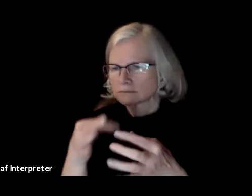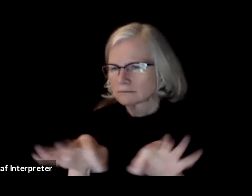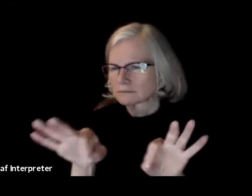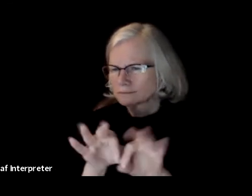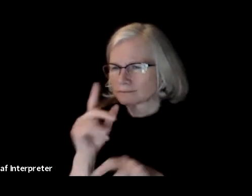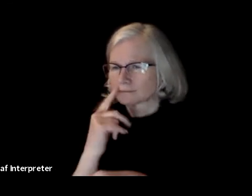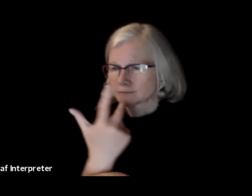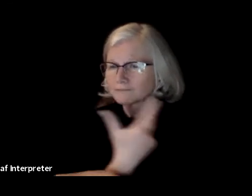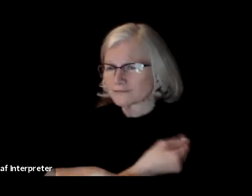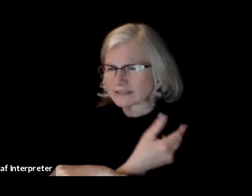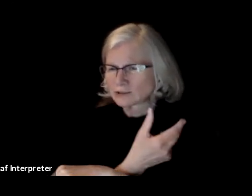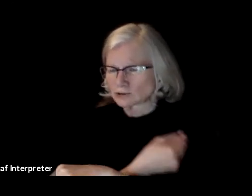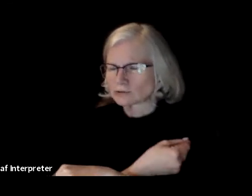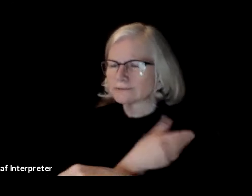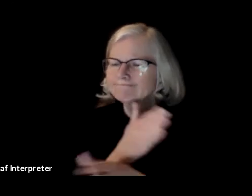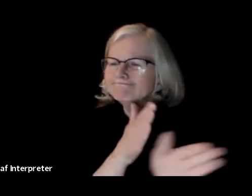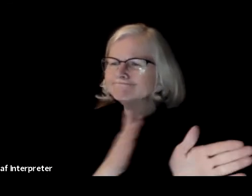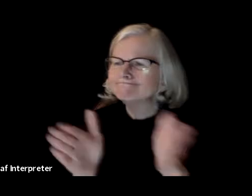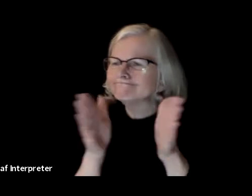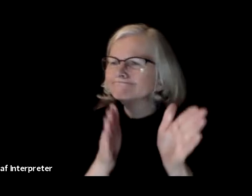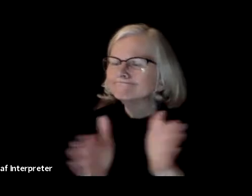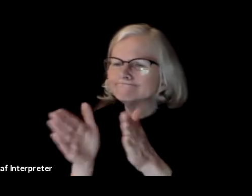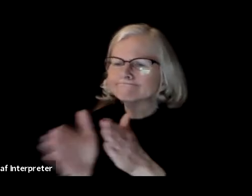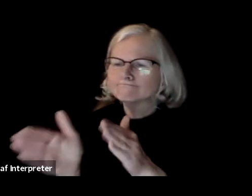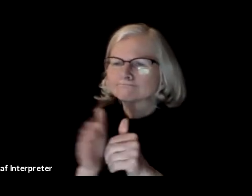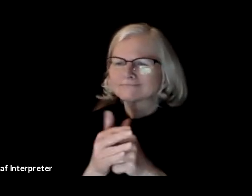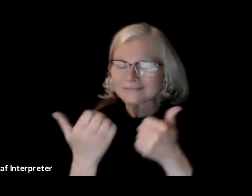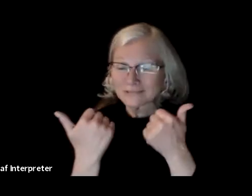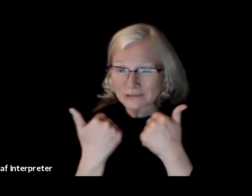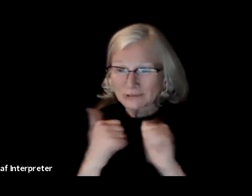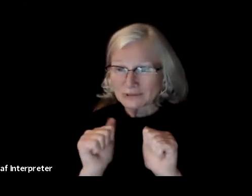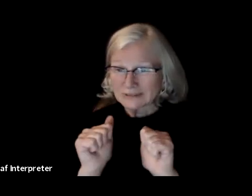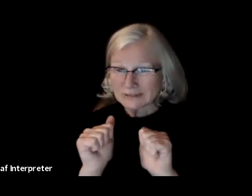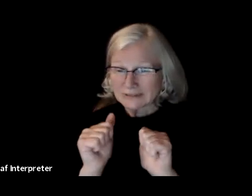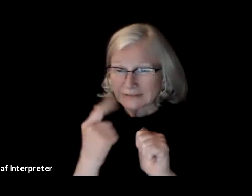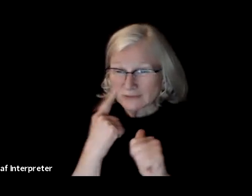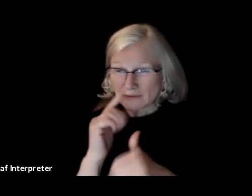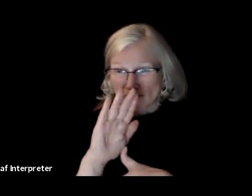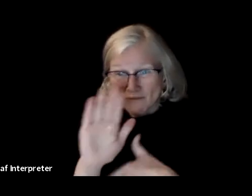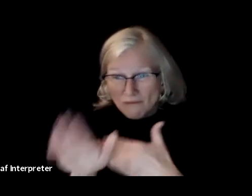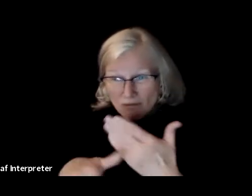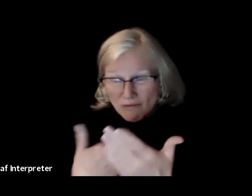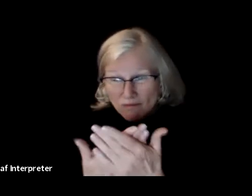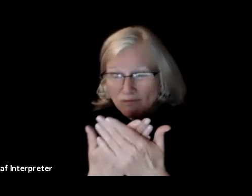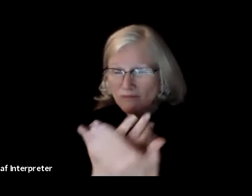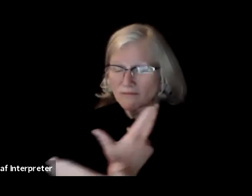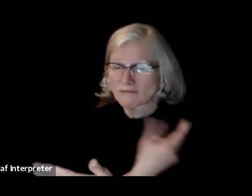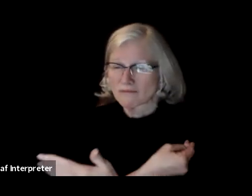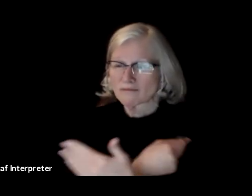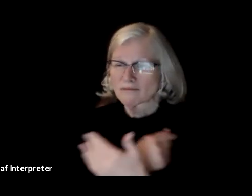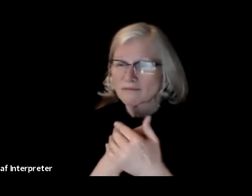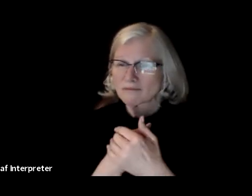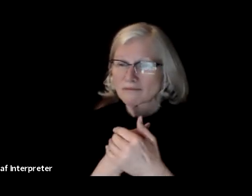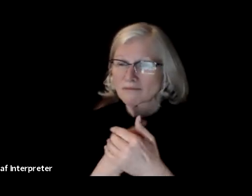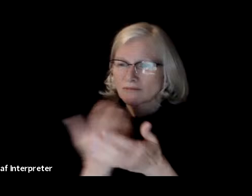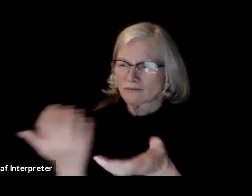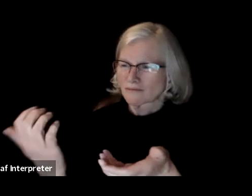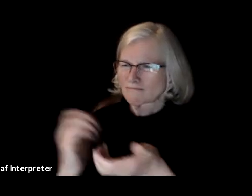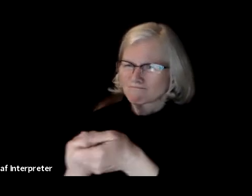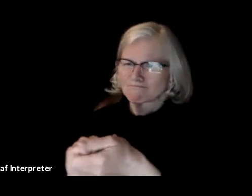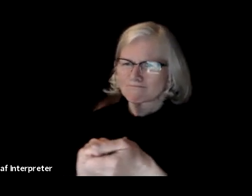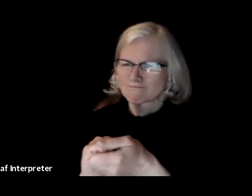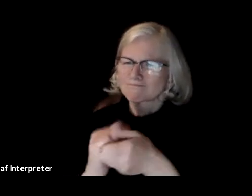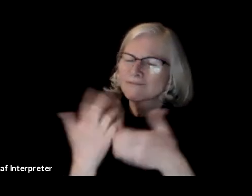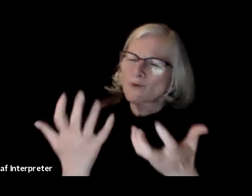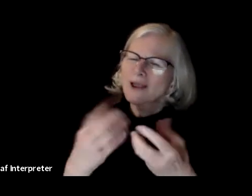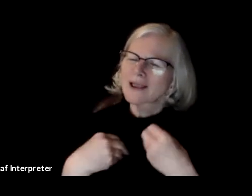just as we have been trying to do with all of our vaccination partners, we're just trying to help people have a little bit more line of sight